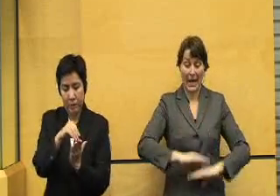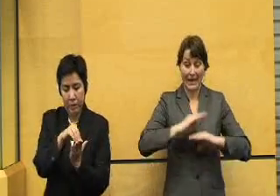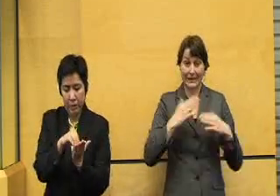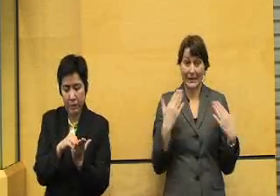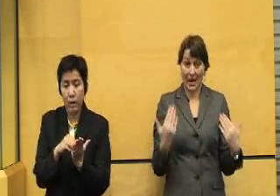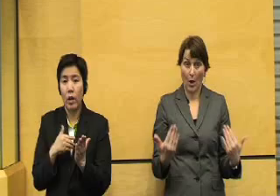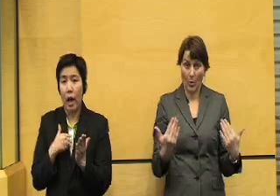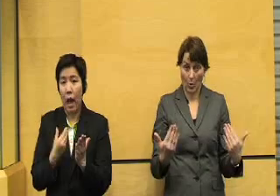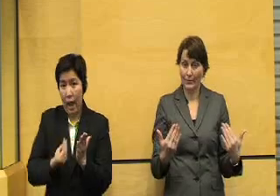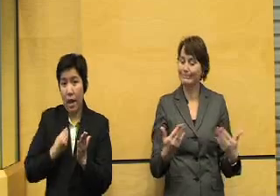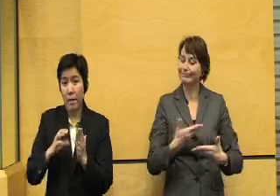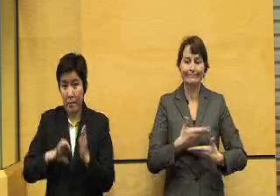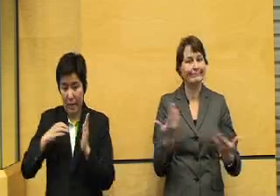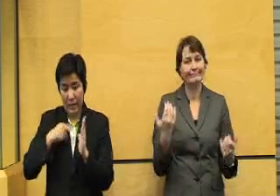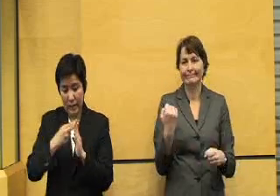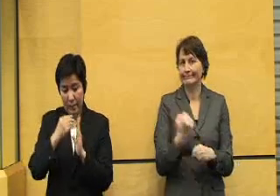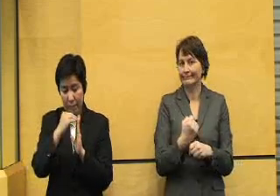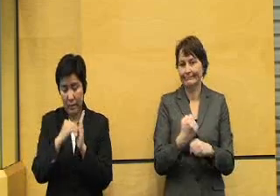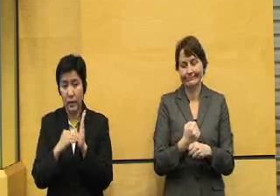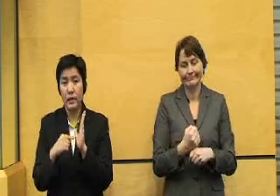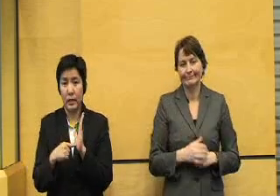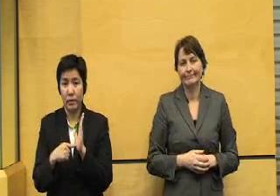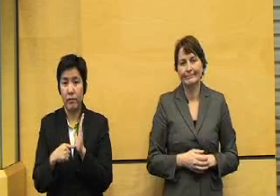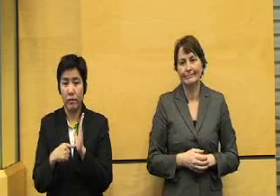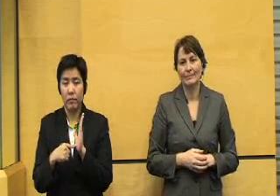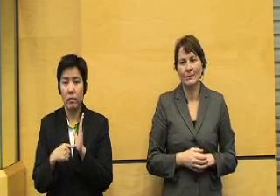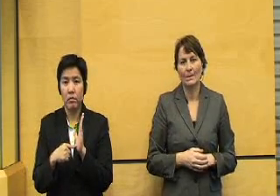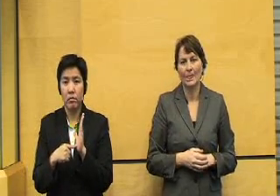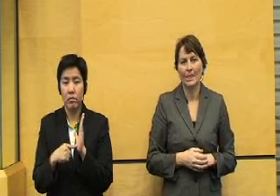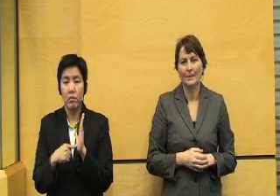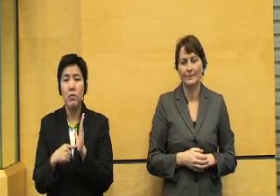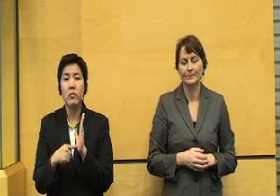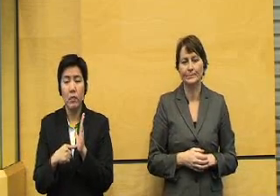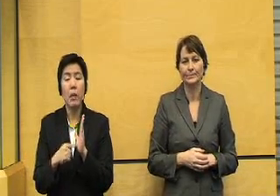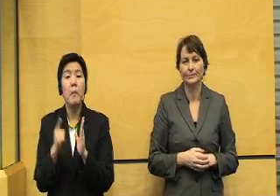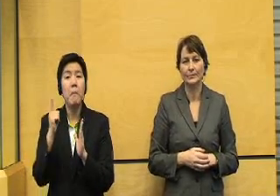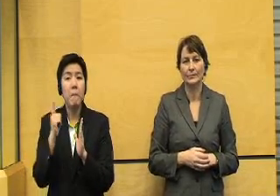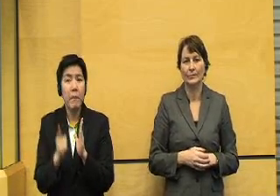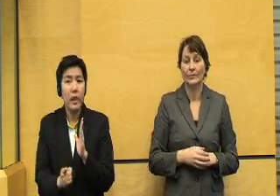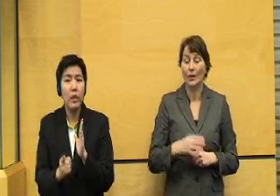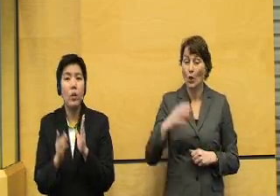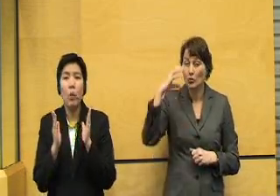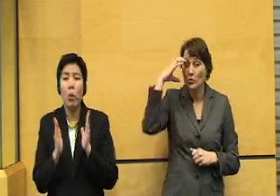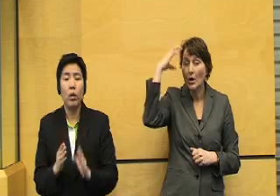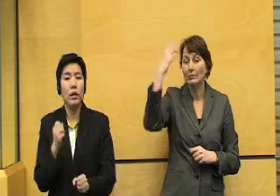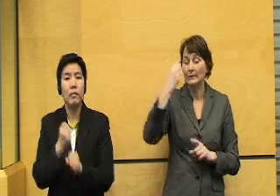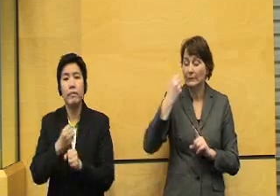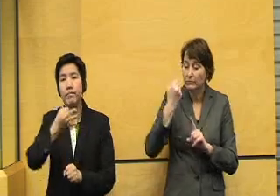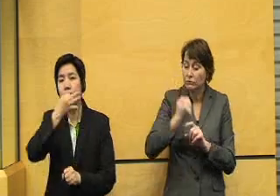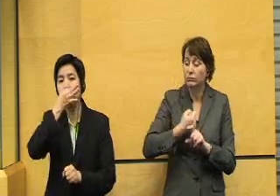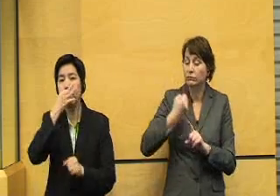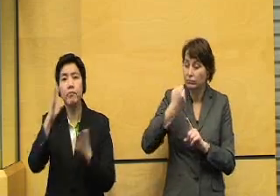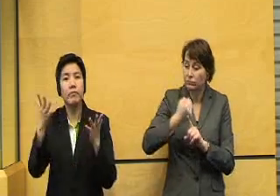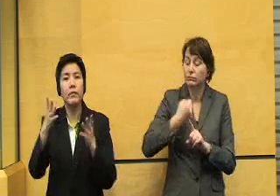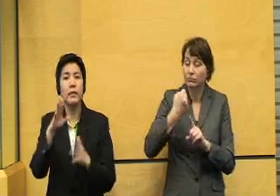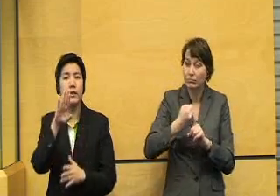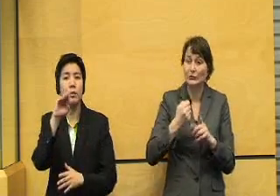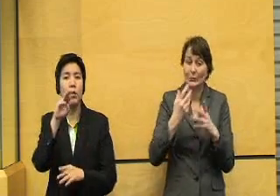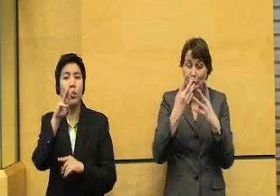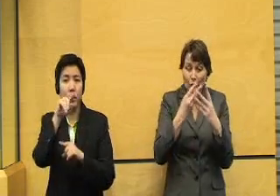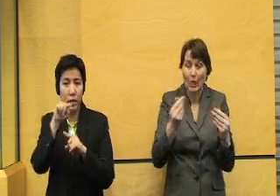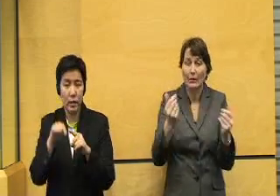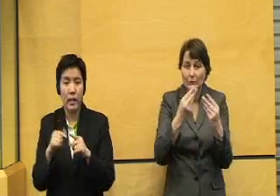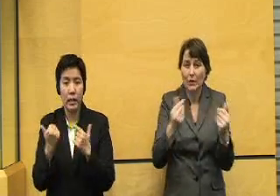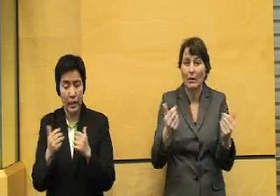today are unemployed. The government had worked hard to address this problem by, among